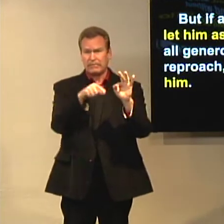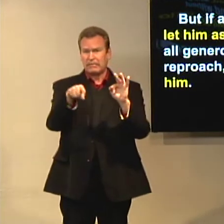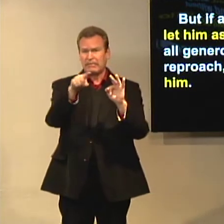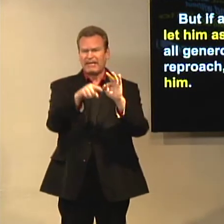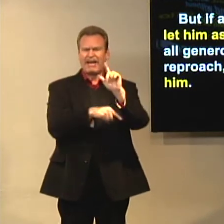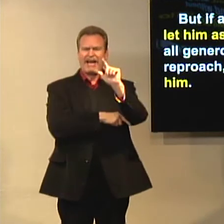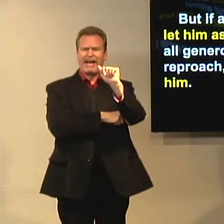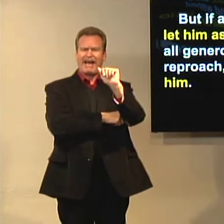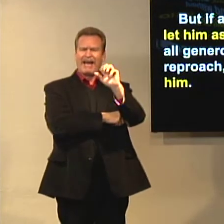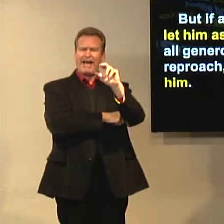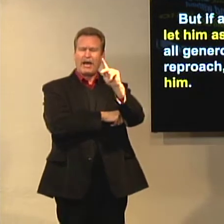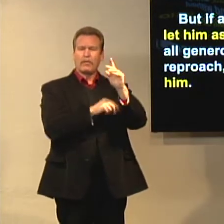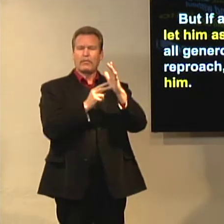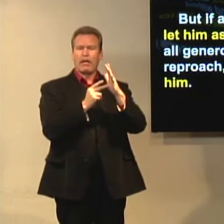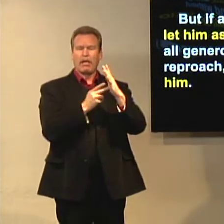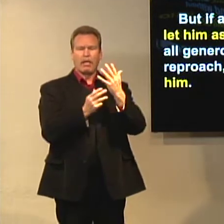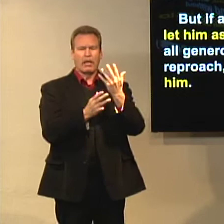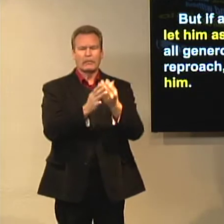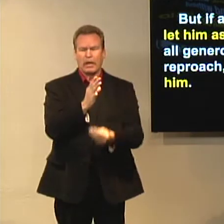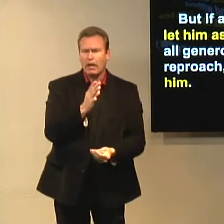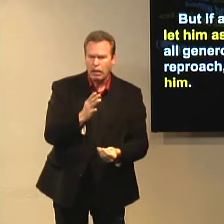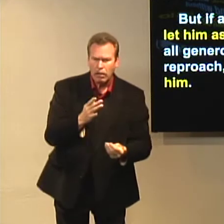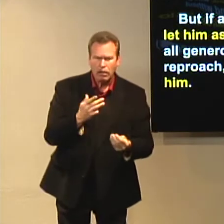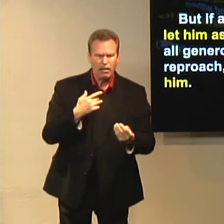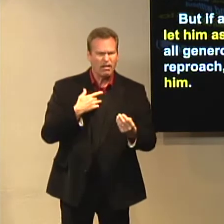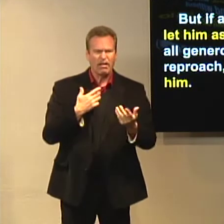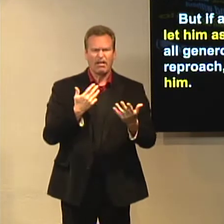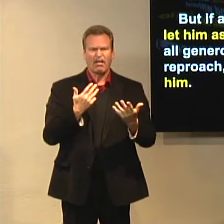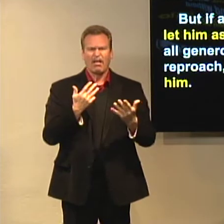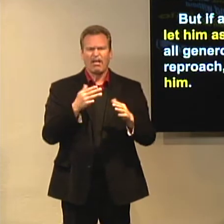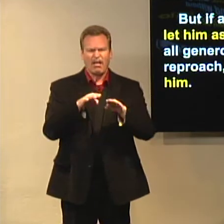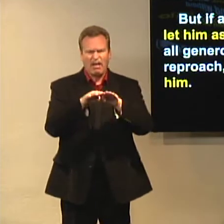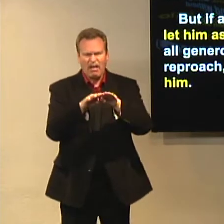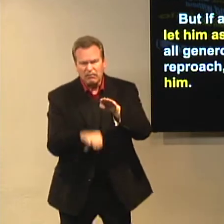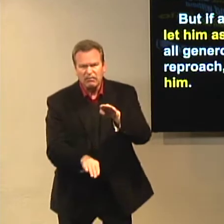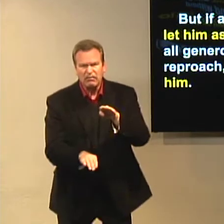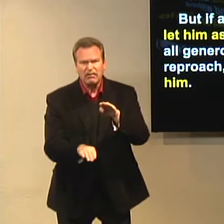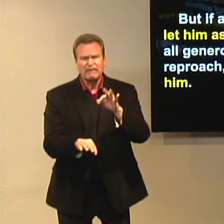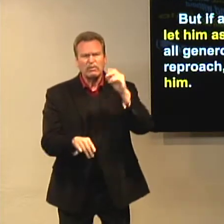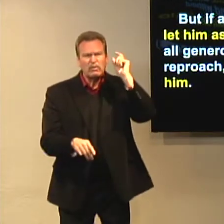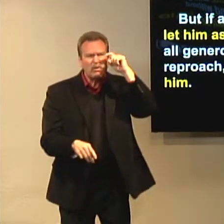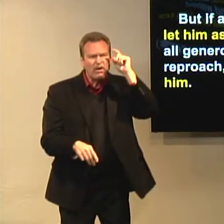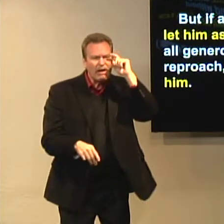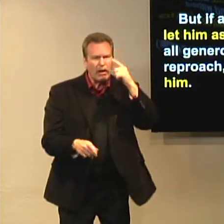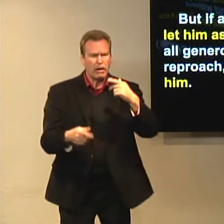of you lacks wisdom, this is something you don't have enough of.